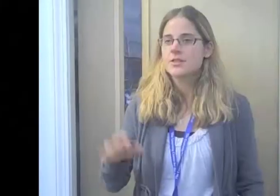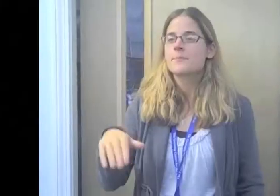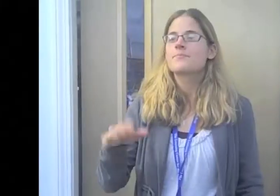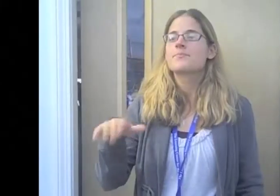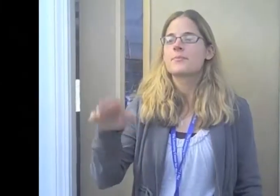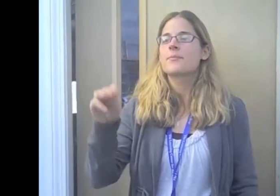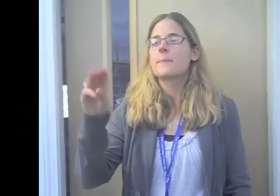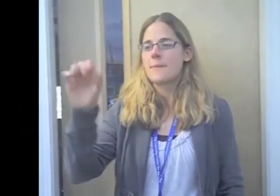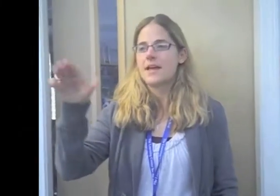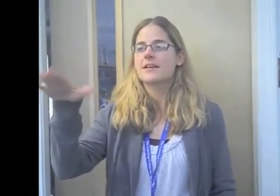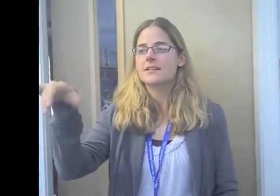Yes.